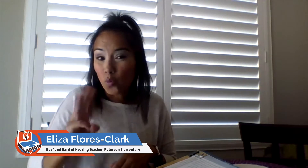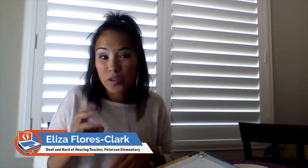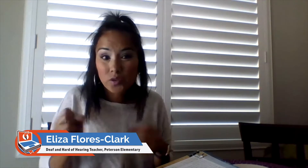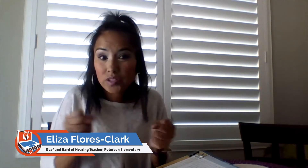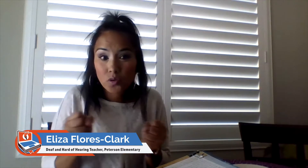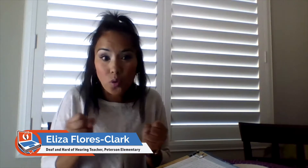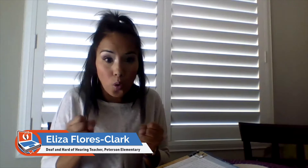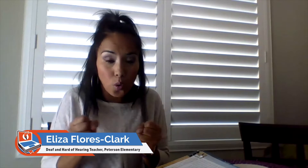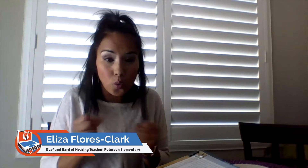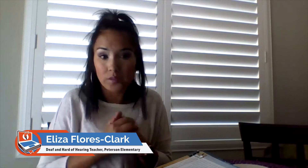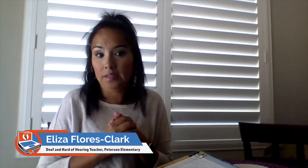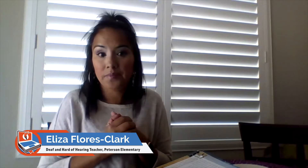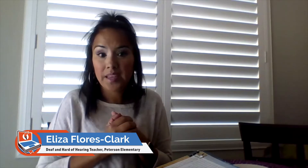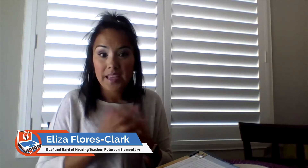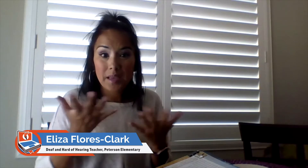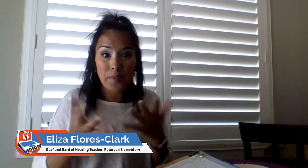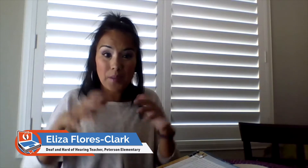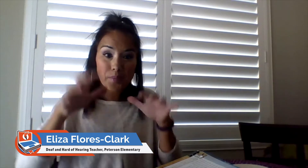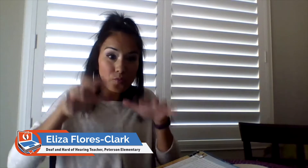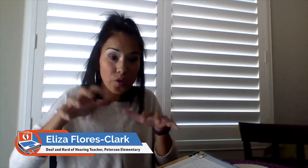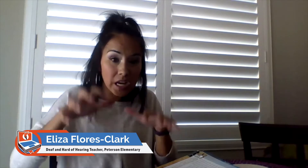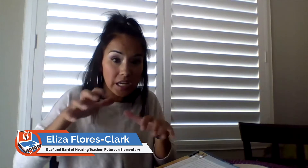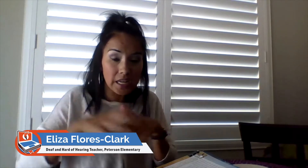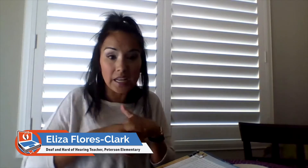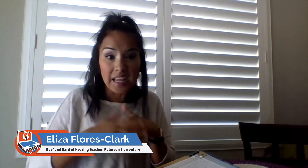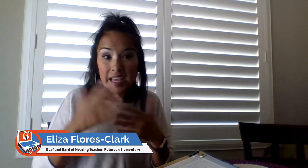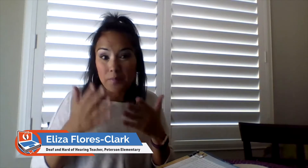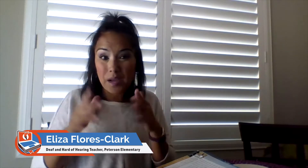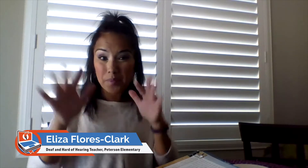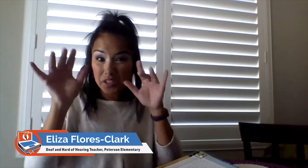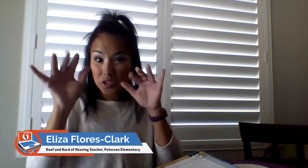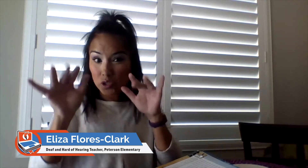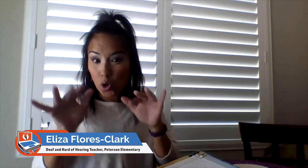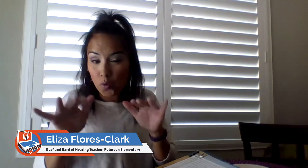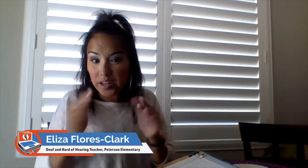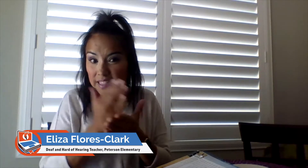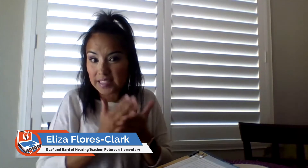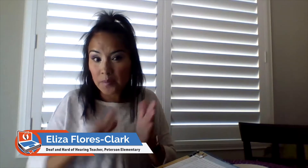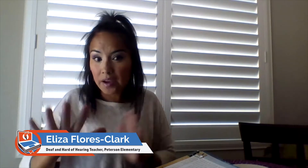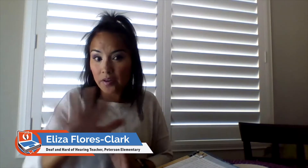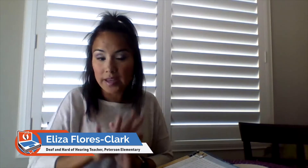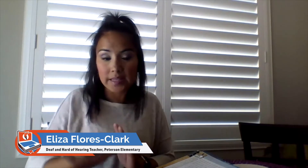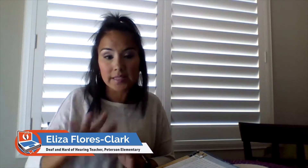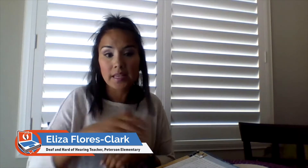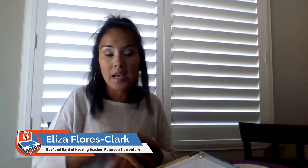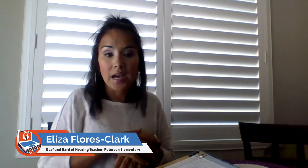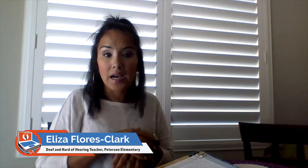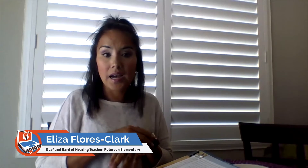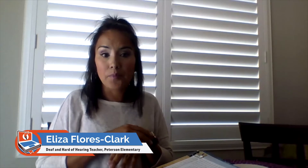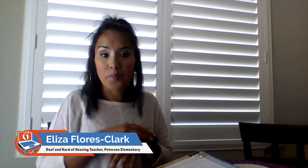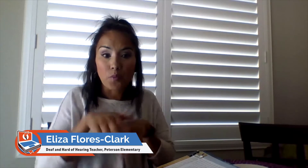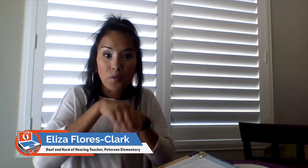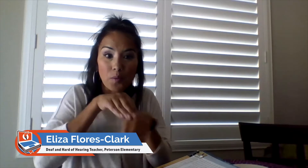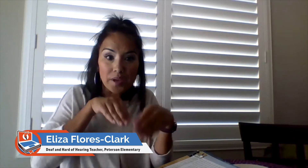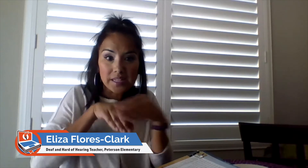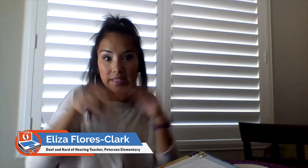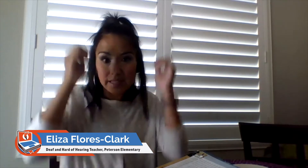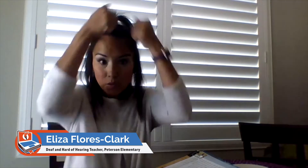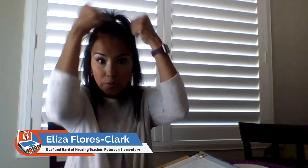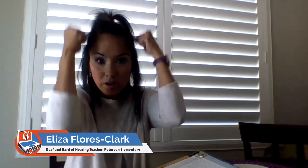Winter, it's cold, raining, it might be snowing in some areas. Mittens, we put on